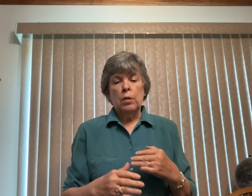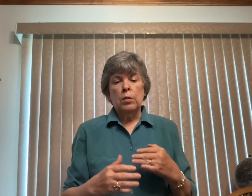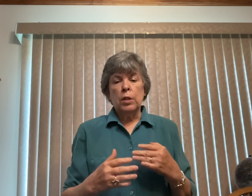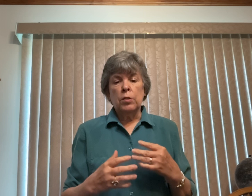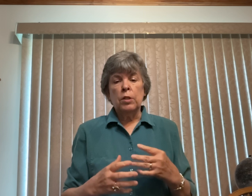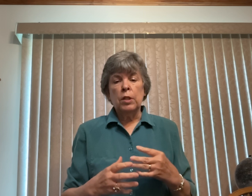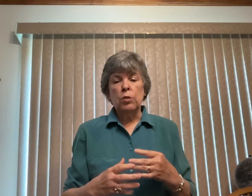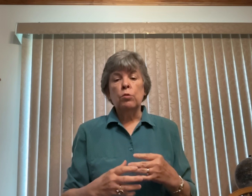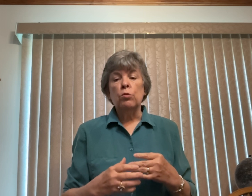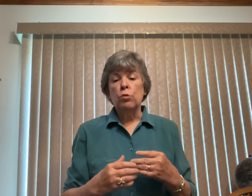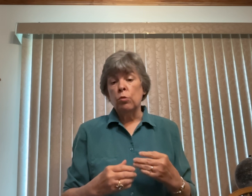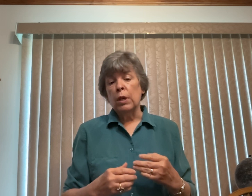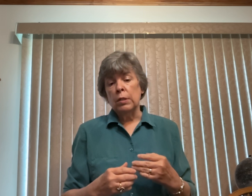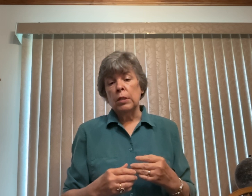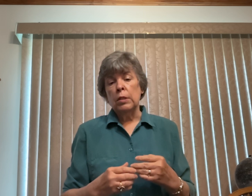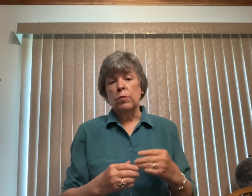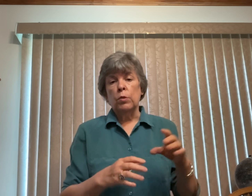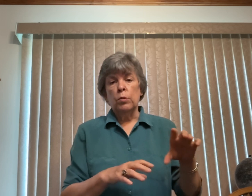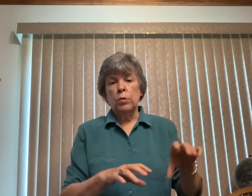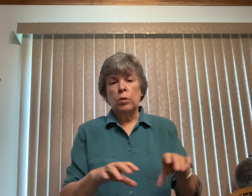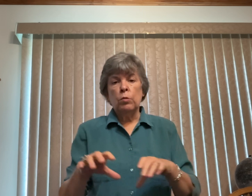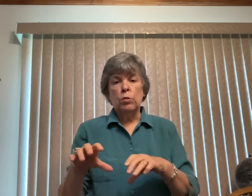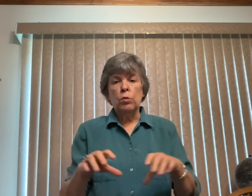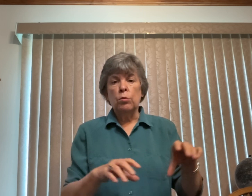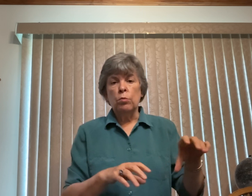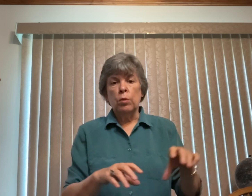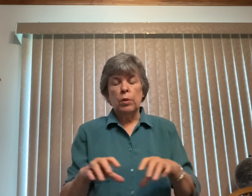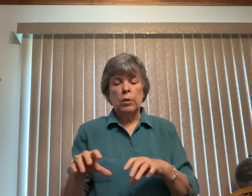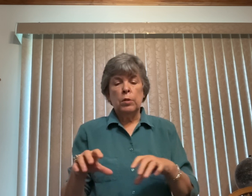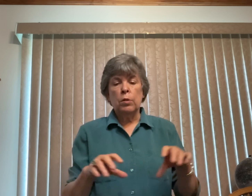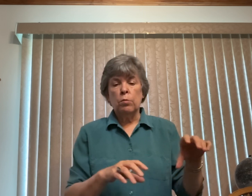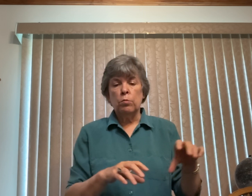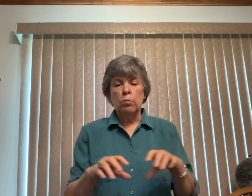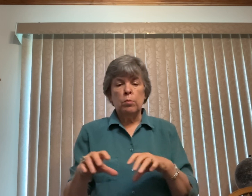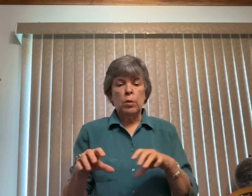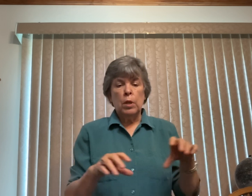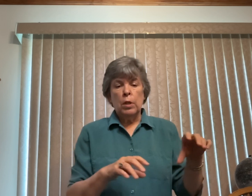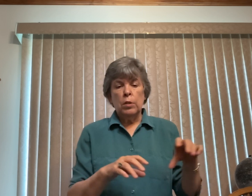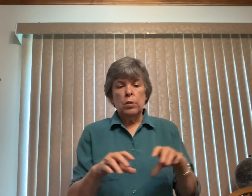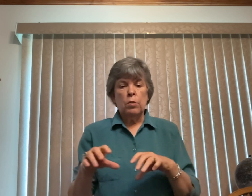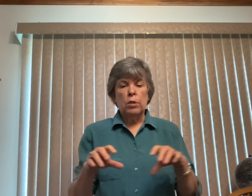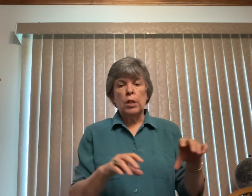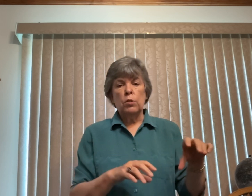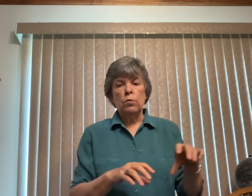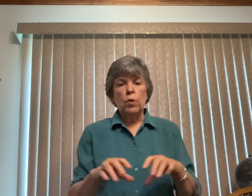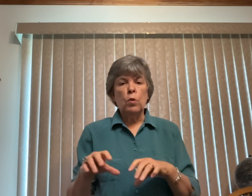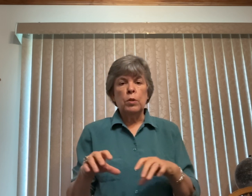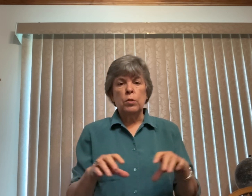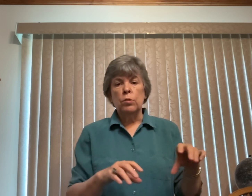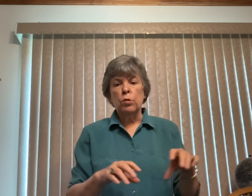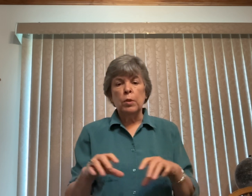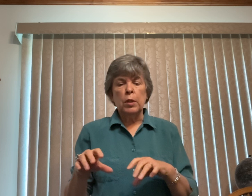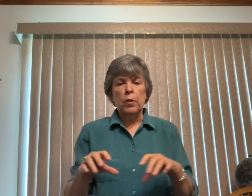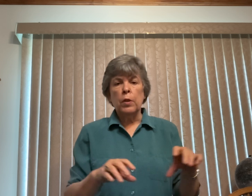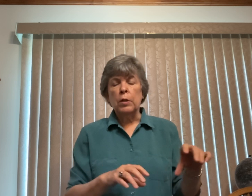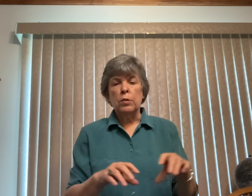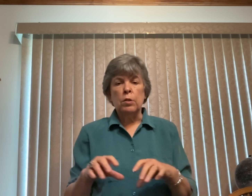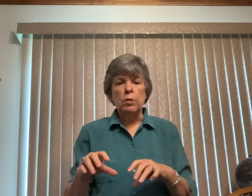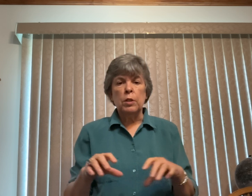does seek to do us evil. So do. So this ancient foe is doing things that are